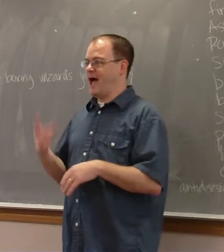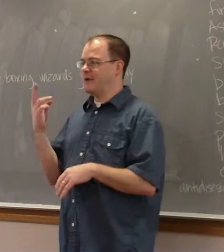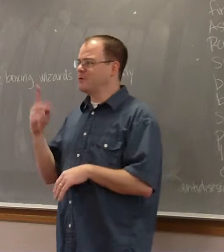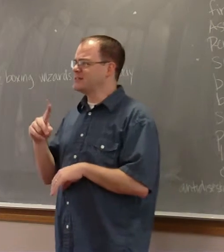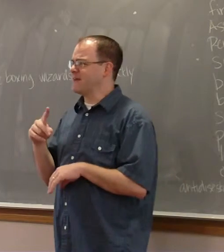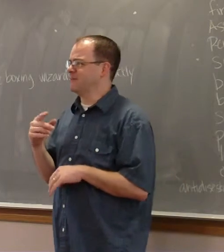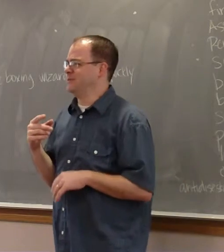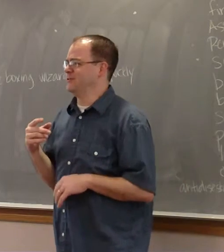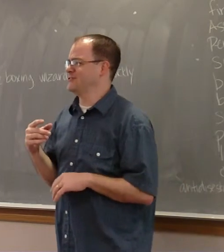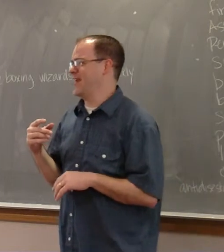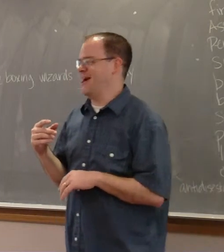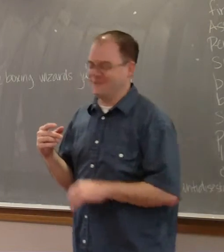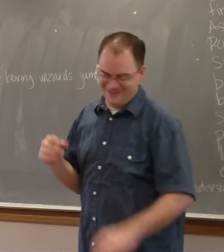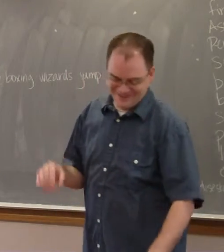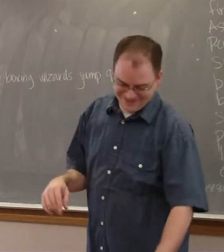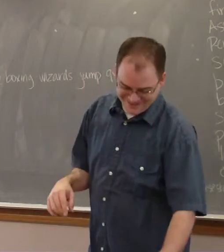High Priests have computers now?